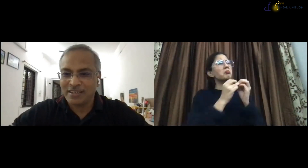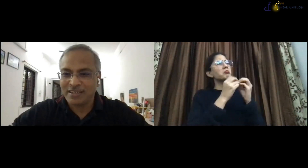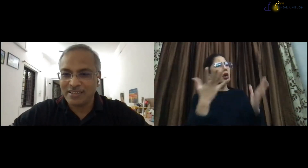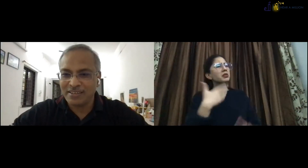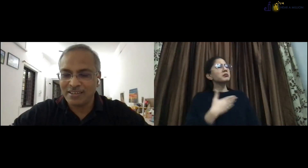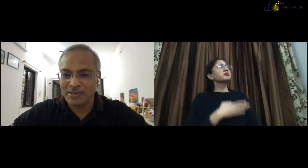see in